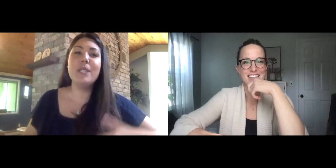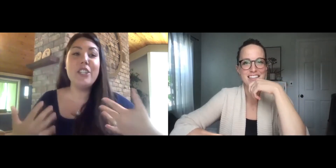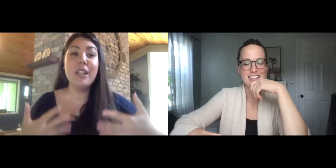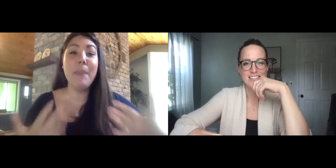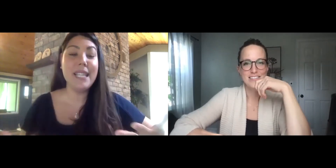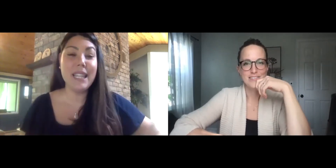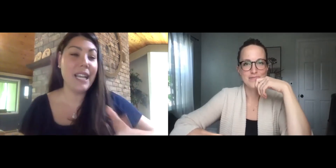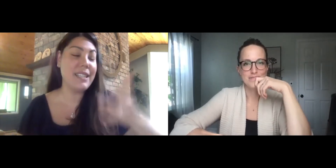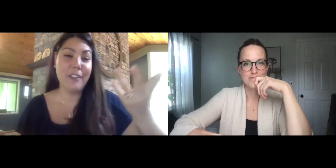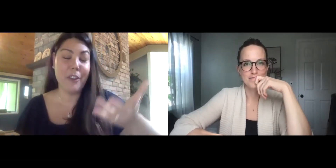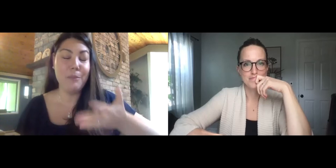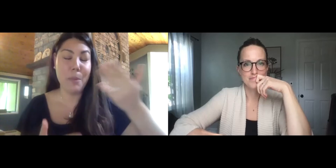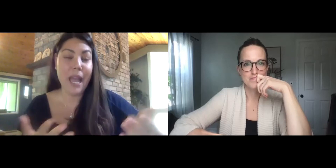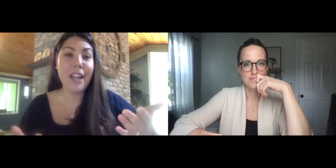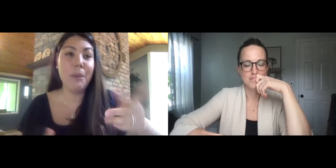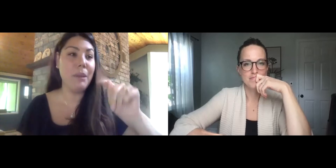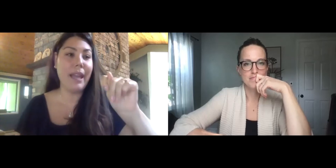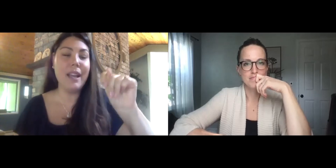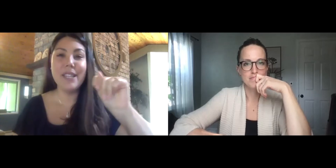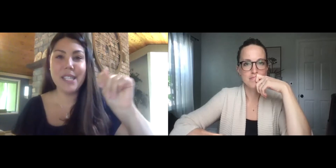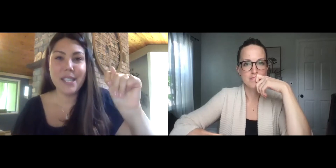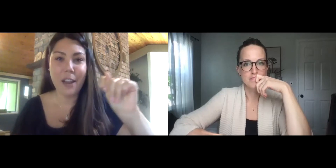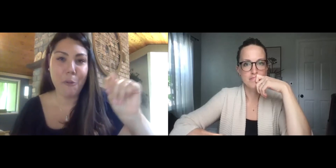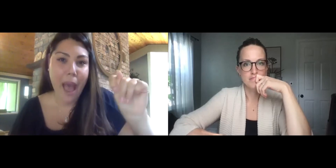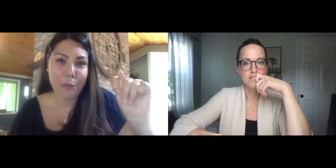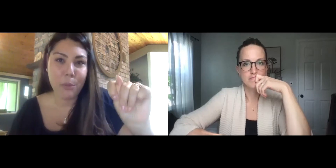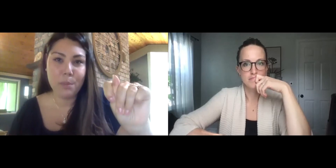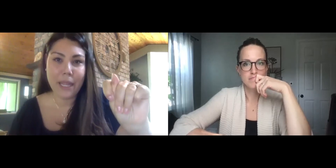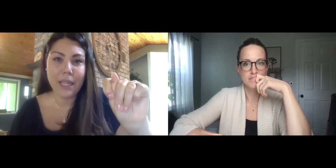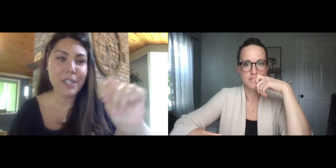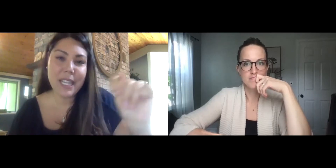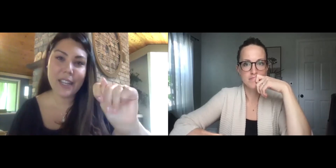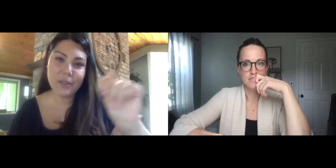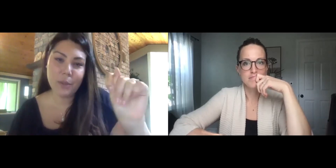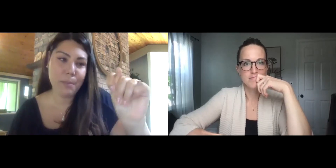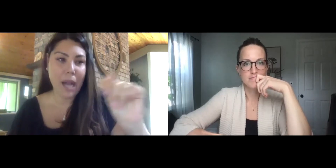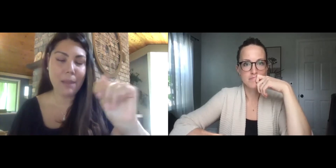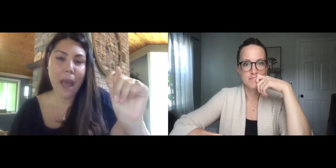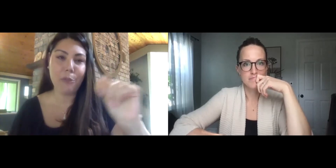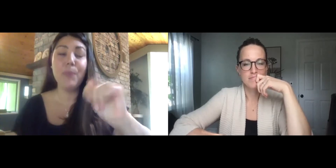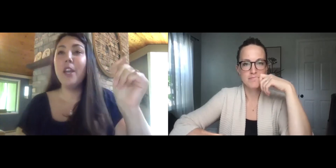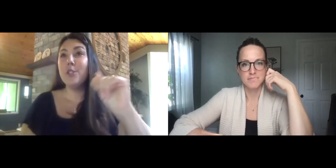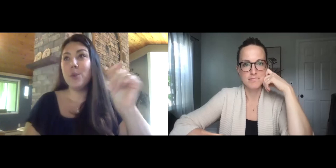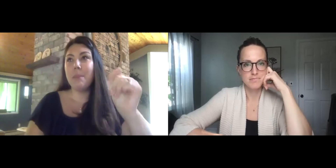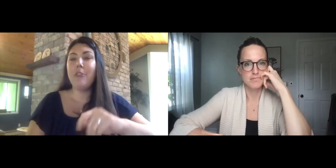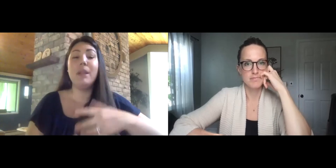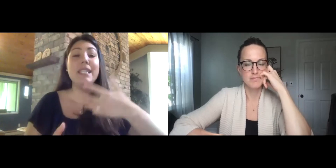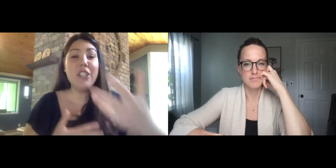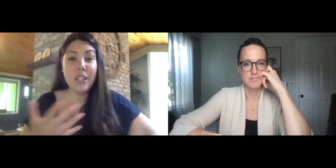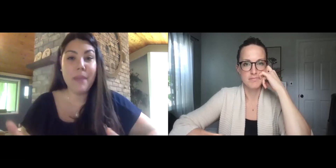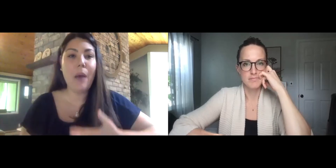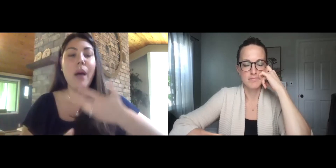So teaching them basic things, like I'm jumping ahead a little bit, but like, this is the sign for bathroom. You make the letter T and potty bathroom. So you sign bathroom,